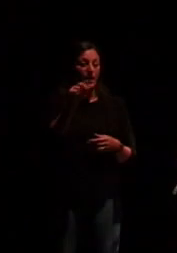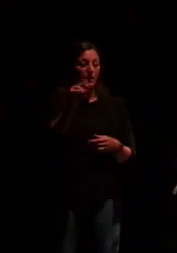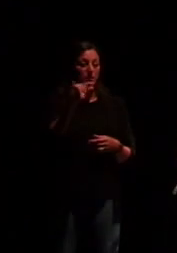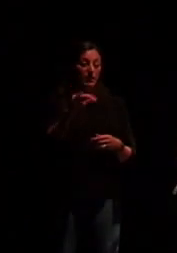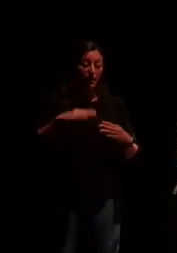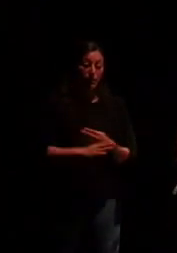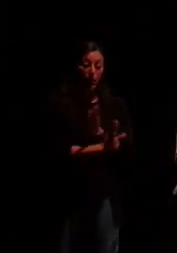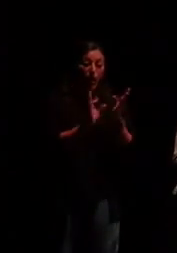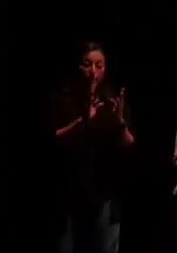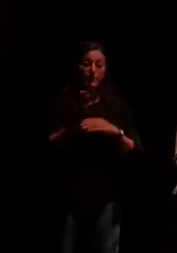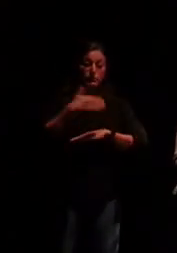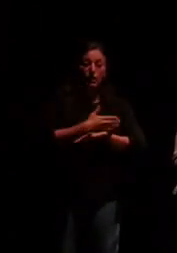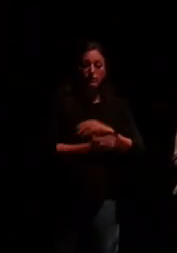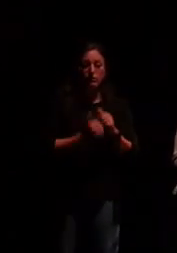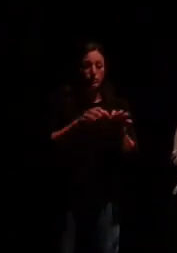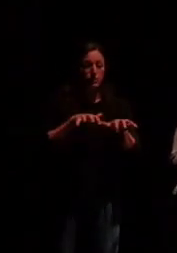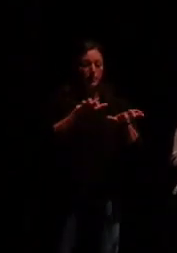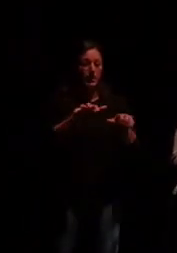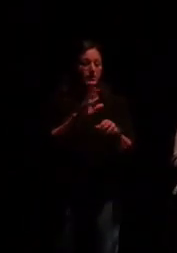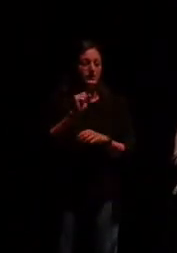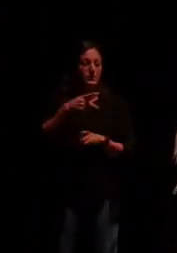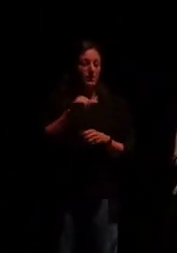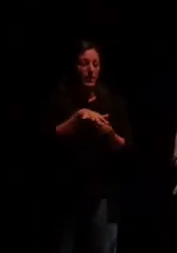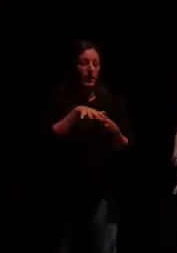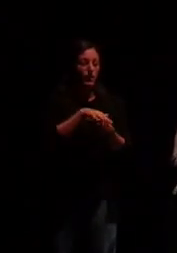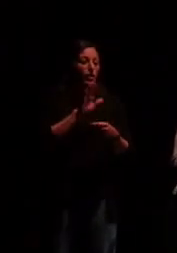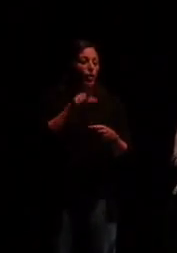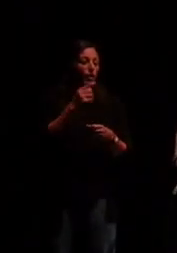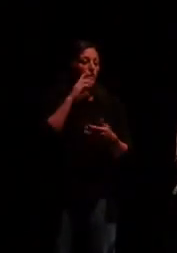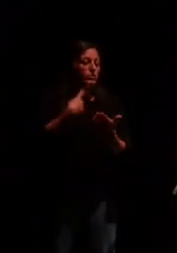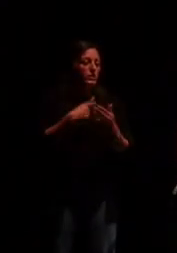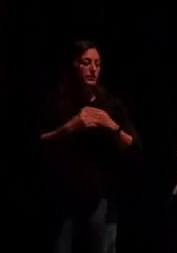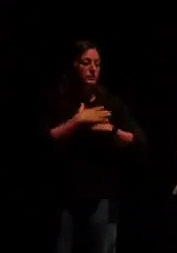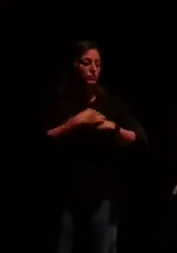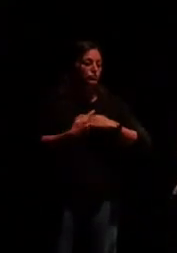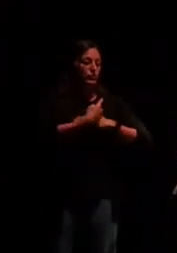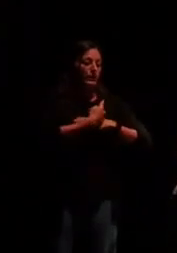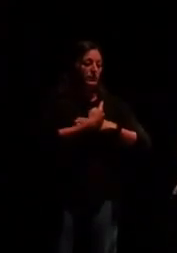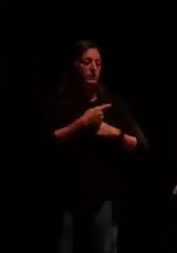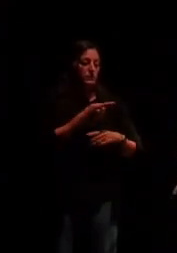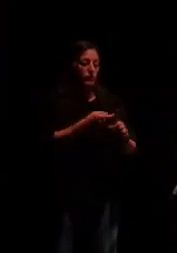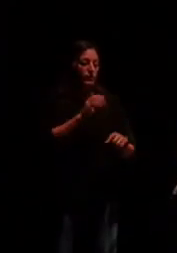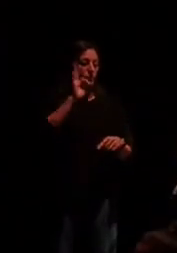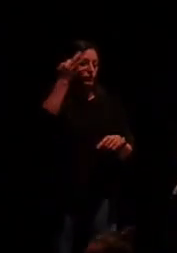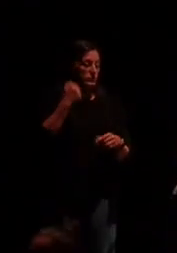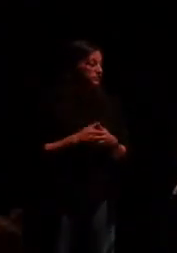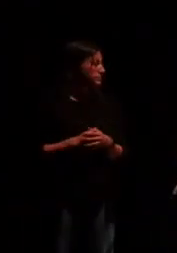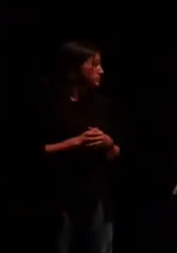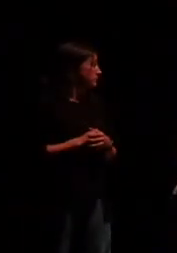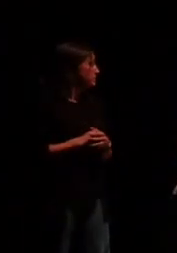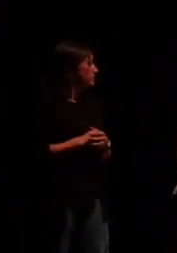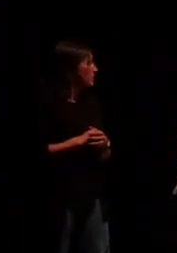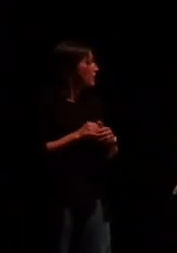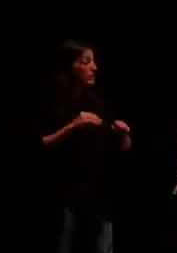this area. During this talk, I will only focus on the stranding recorded along the French coast. So strandings